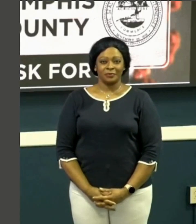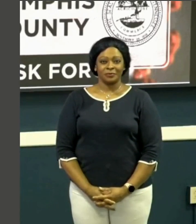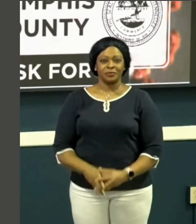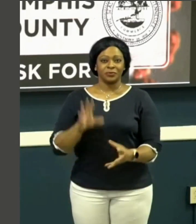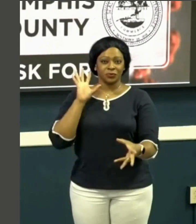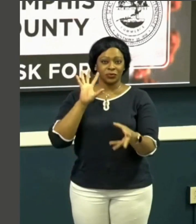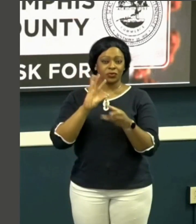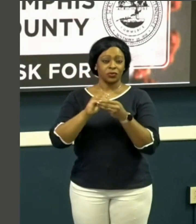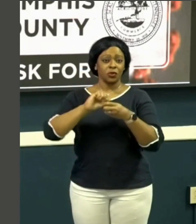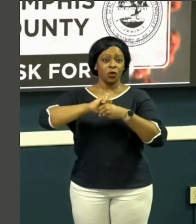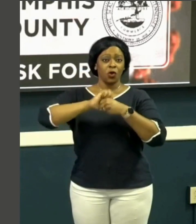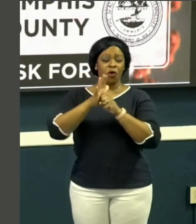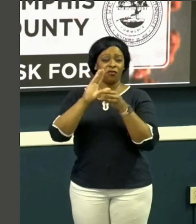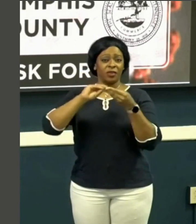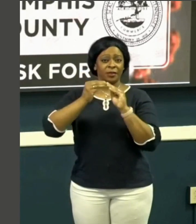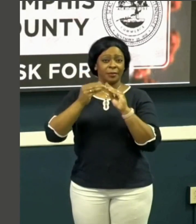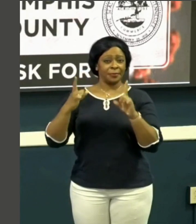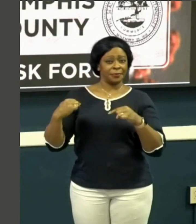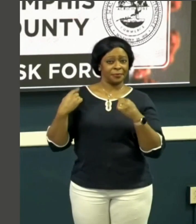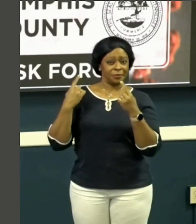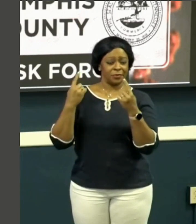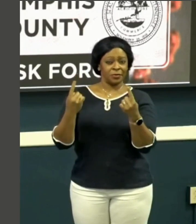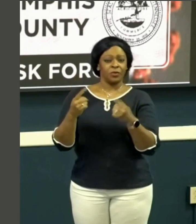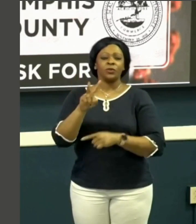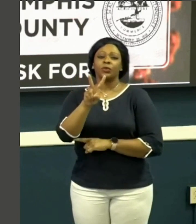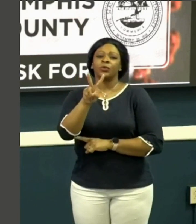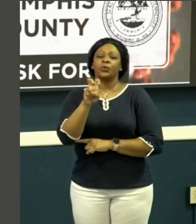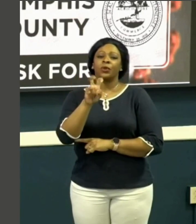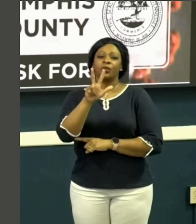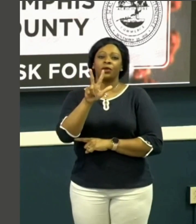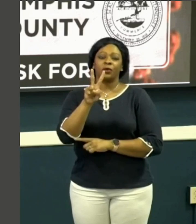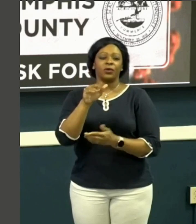Total COVID-19 cases to date,